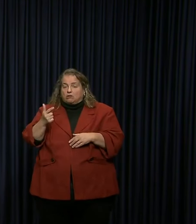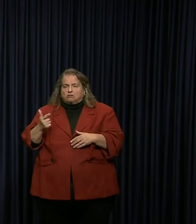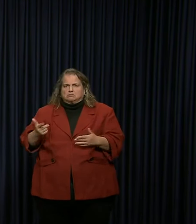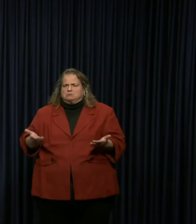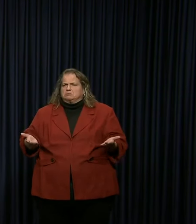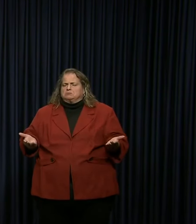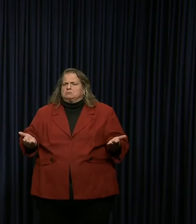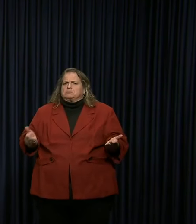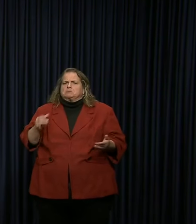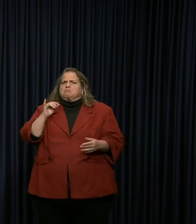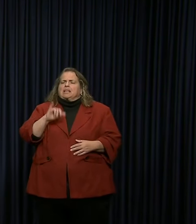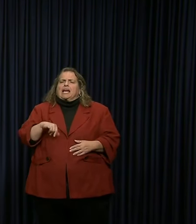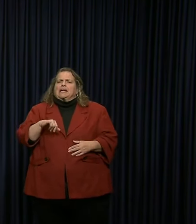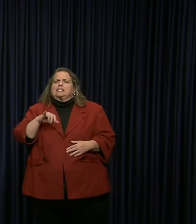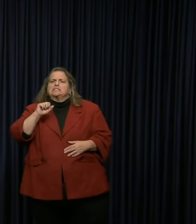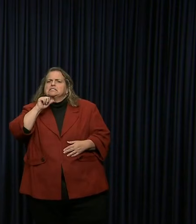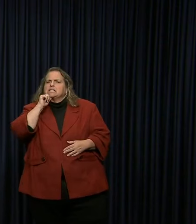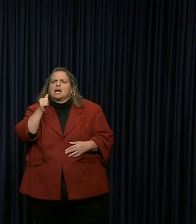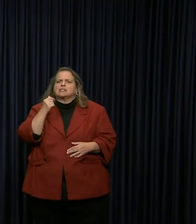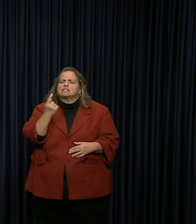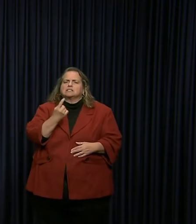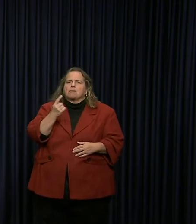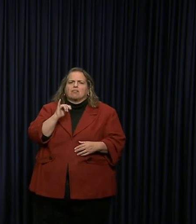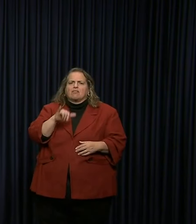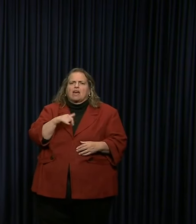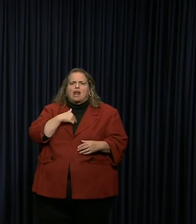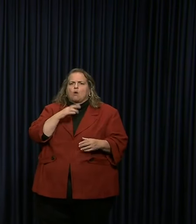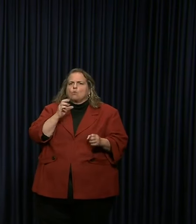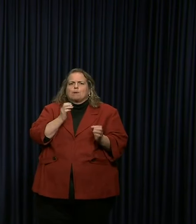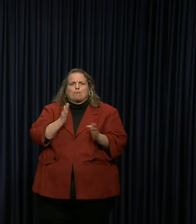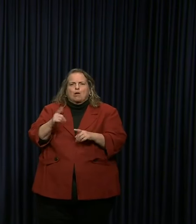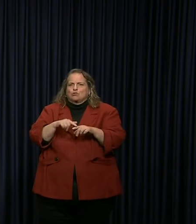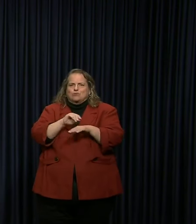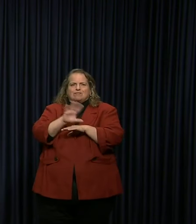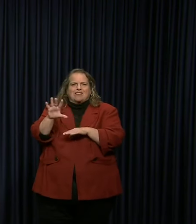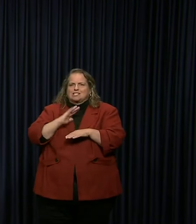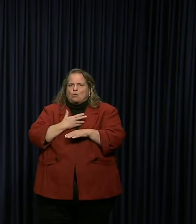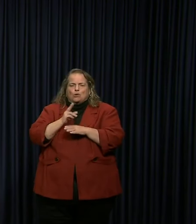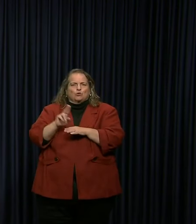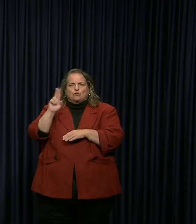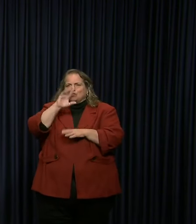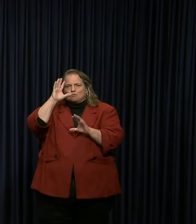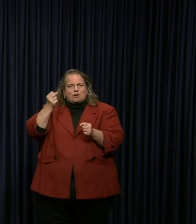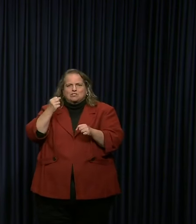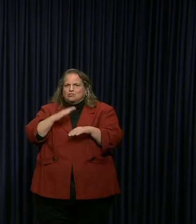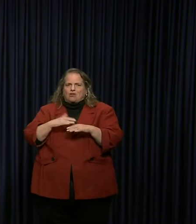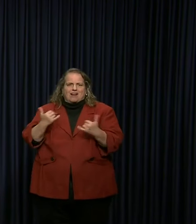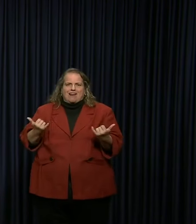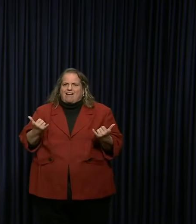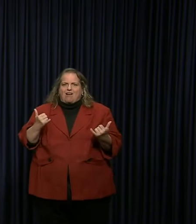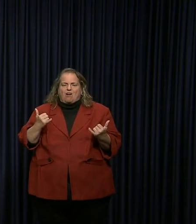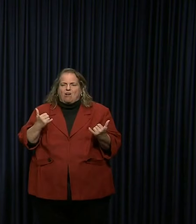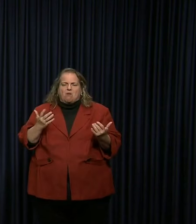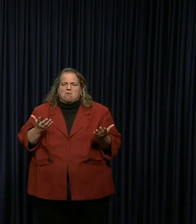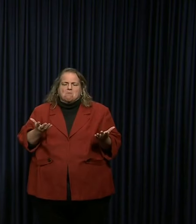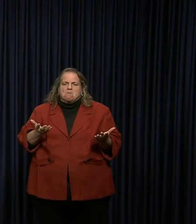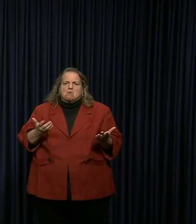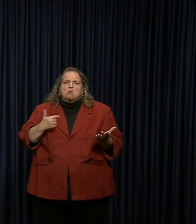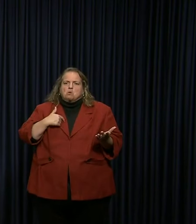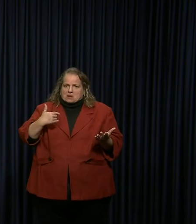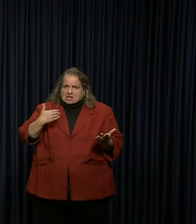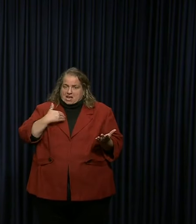something that I'd be prepared to advise our university presidents on now. We